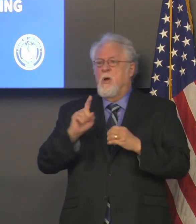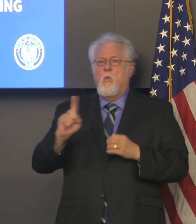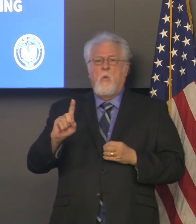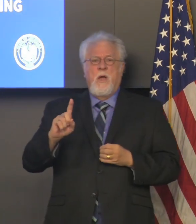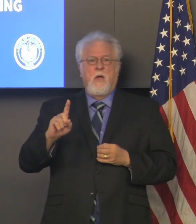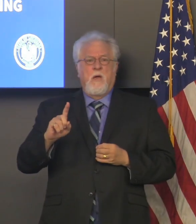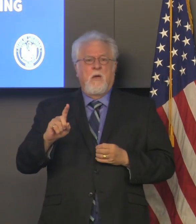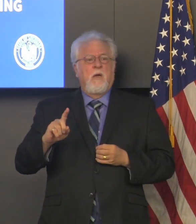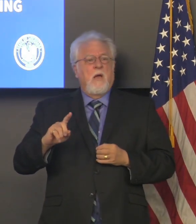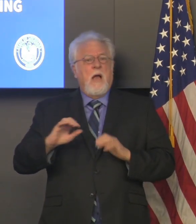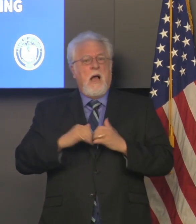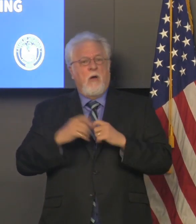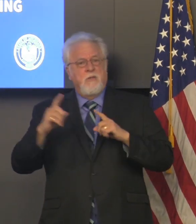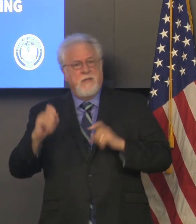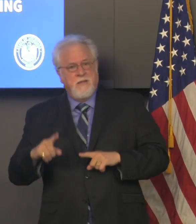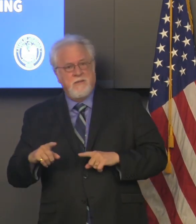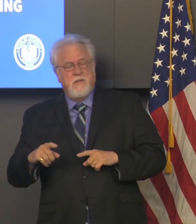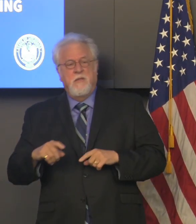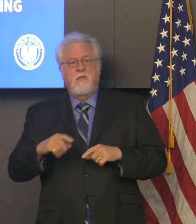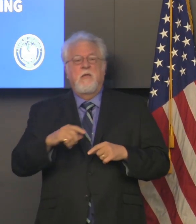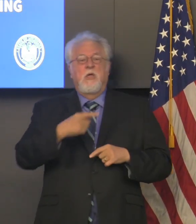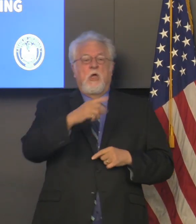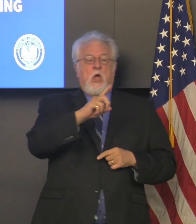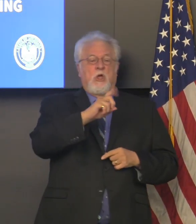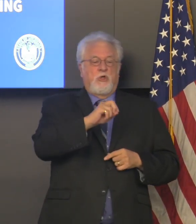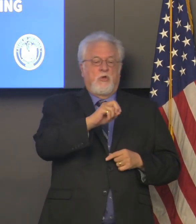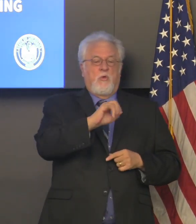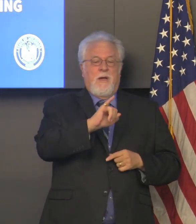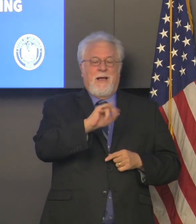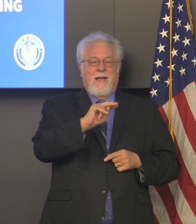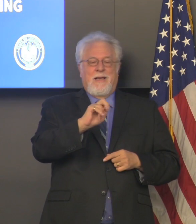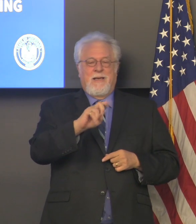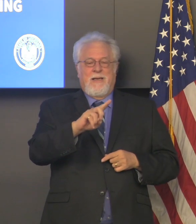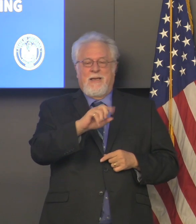they are and how to be tested, you can go to